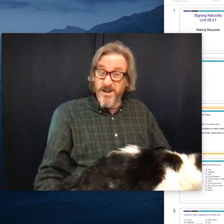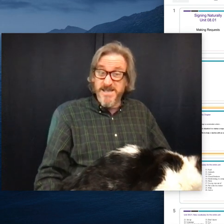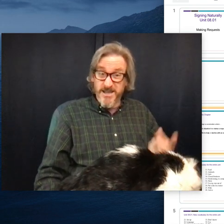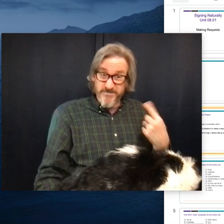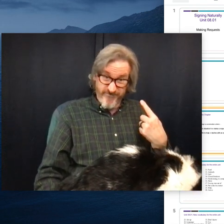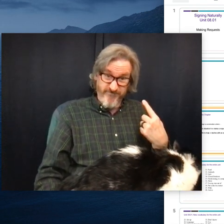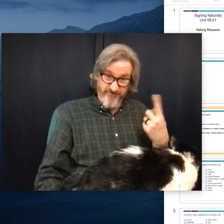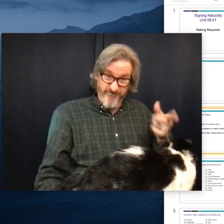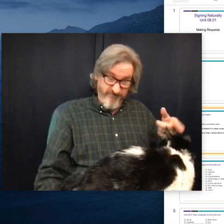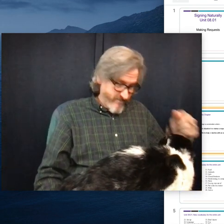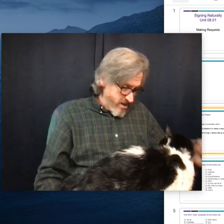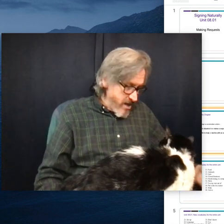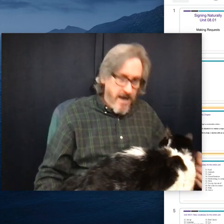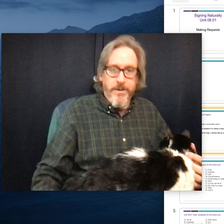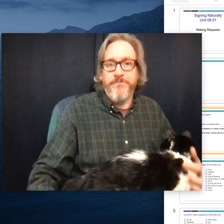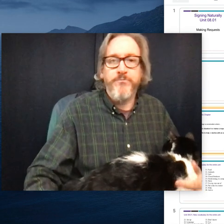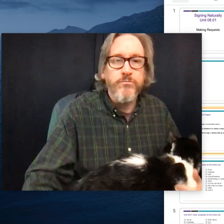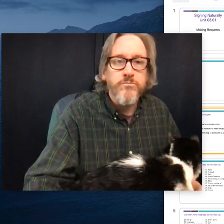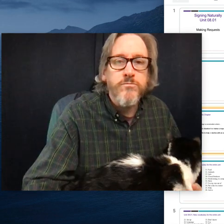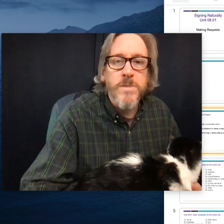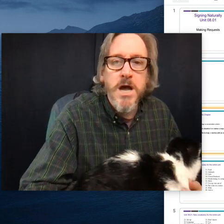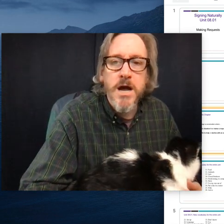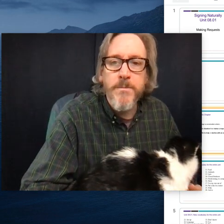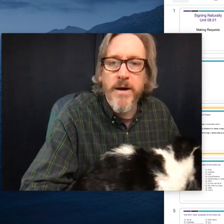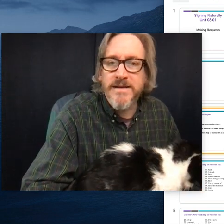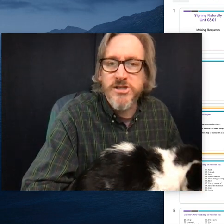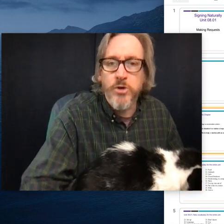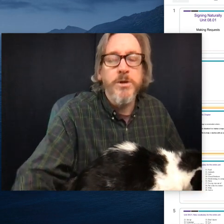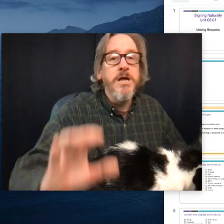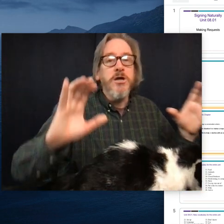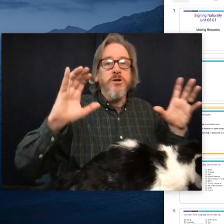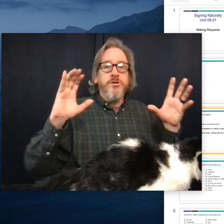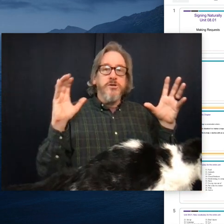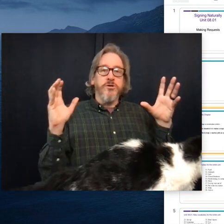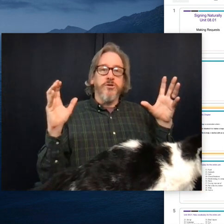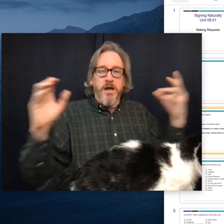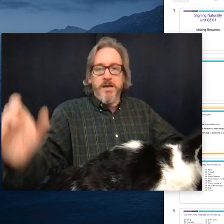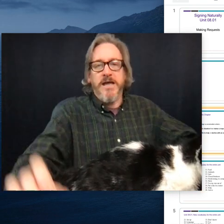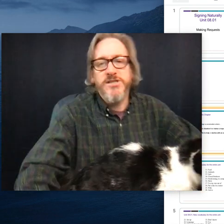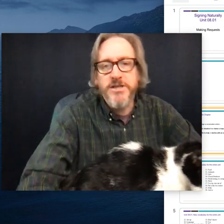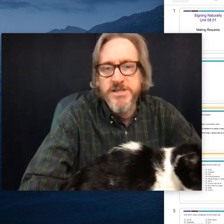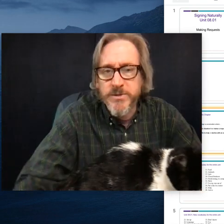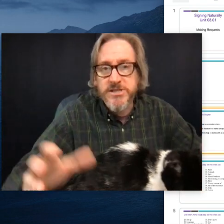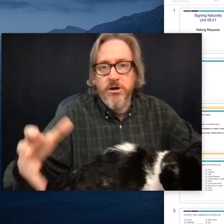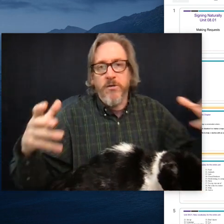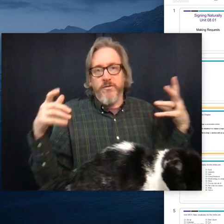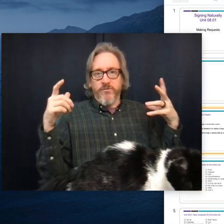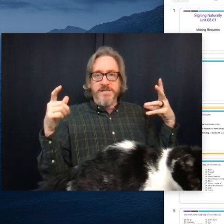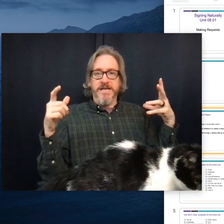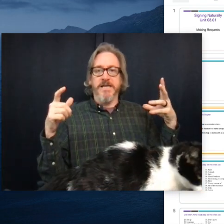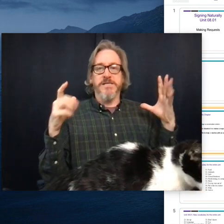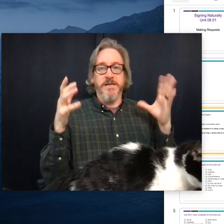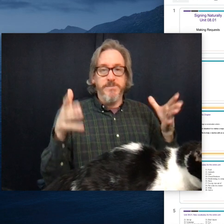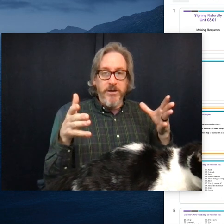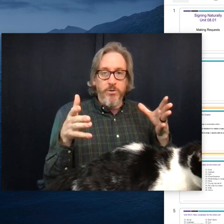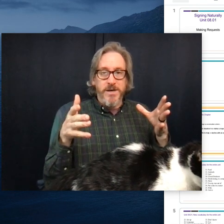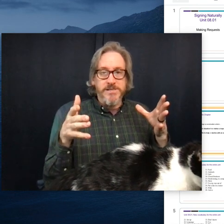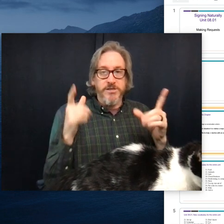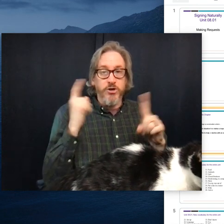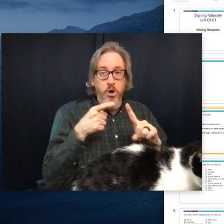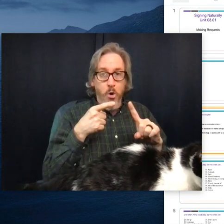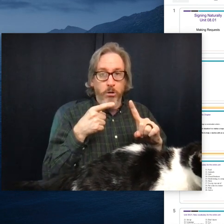want fussy, anyway. All right, so as you can see with the start out, the first thing is it's